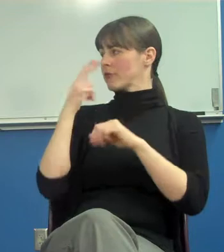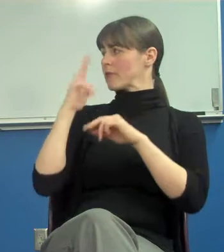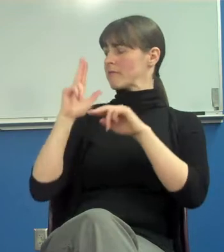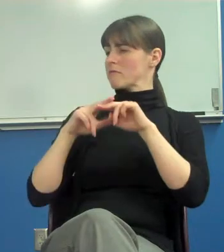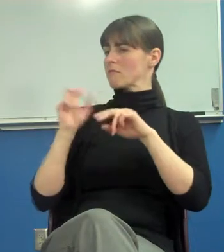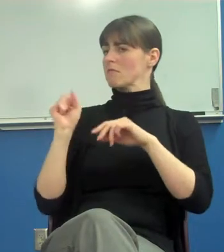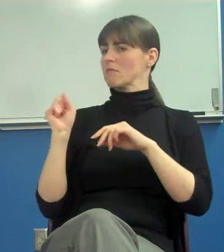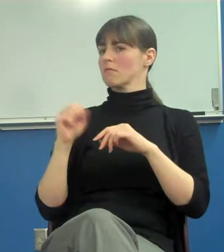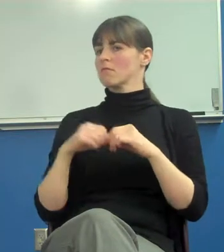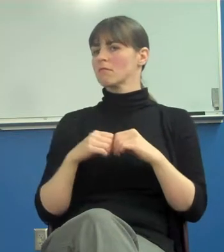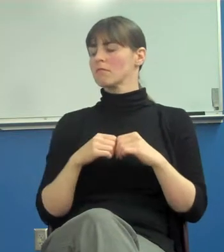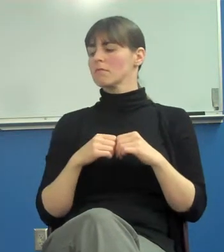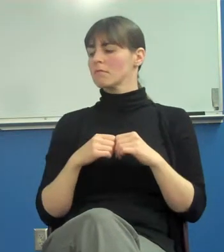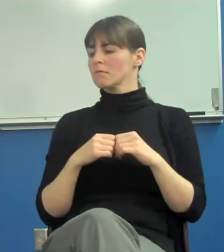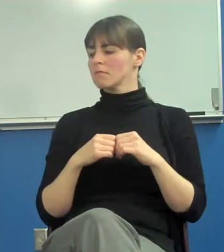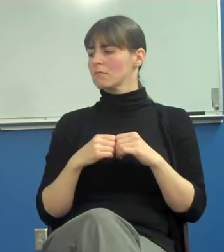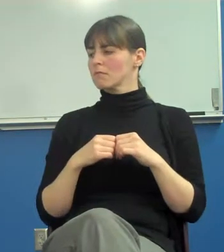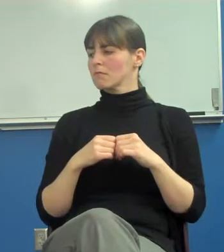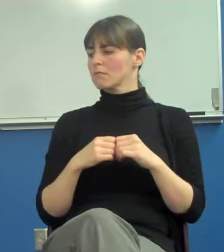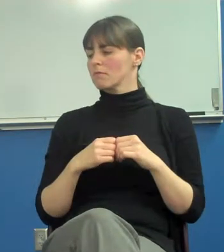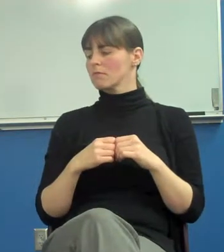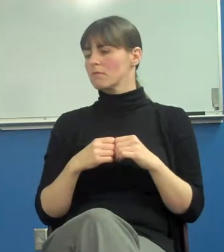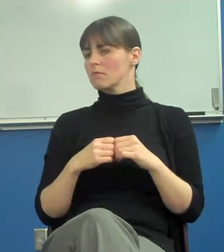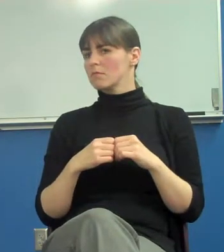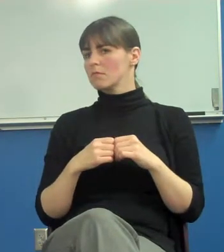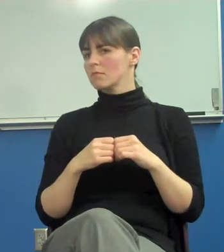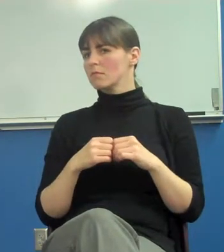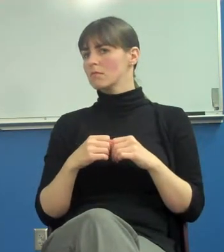Yeah, good. Okay.